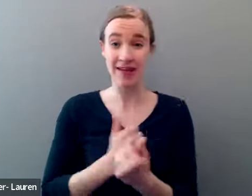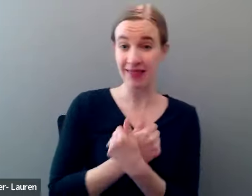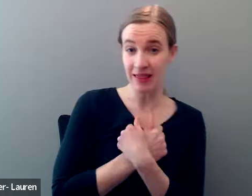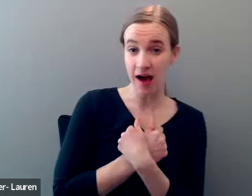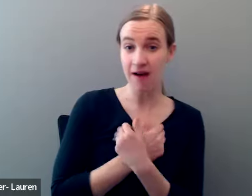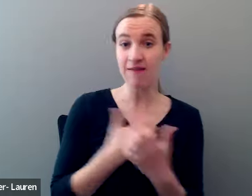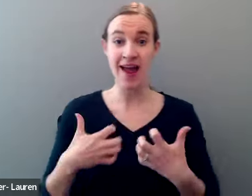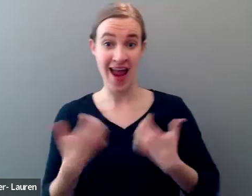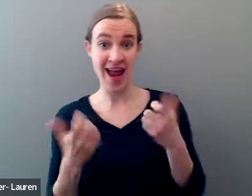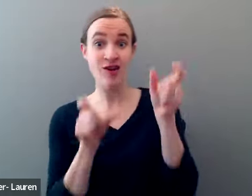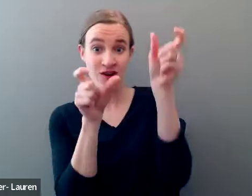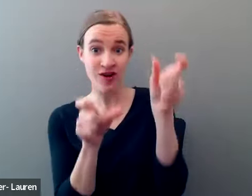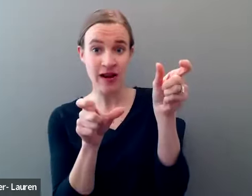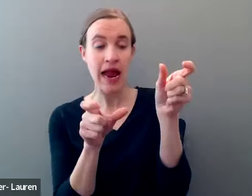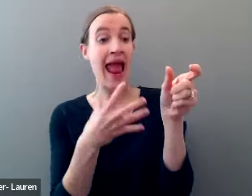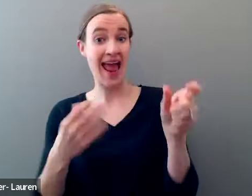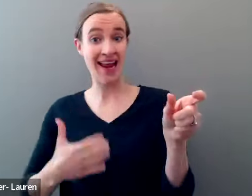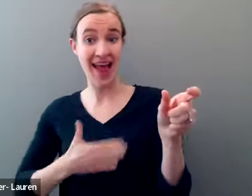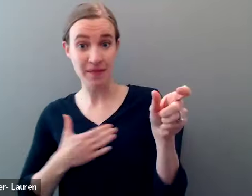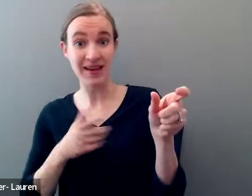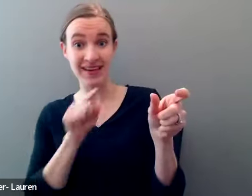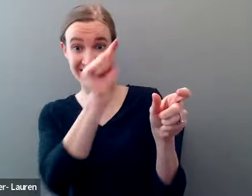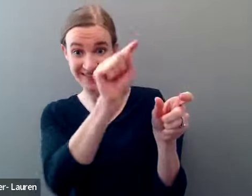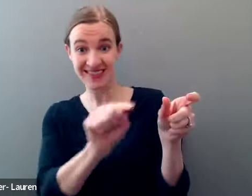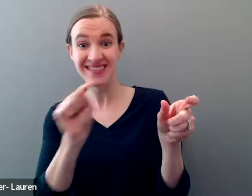anger and happiness, and how